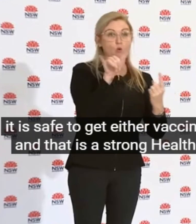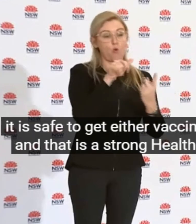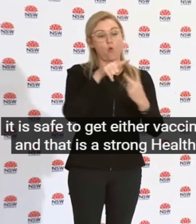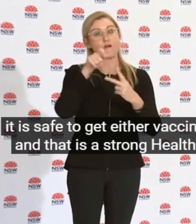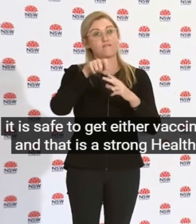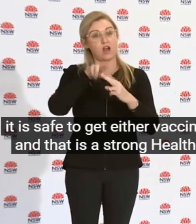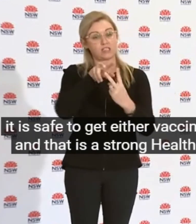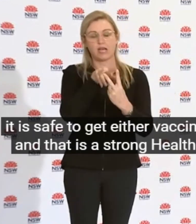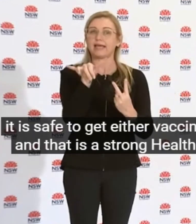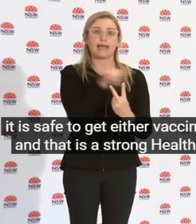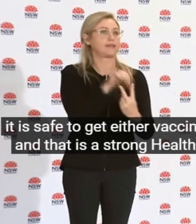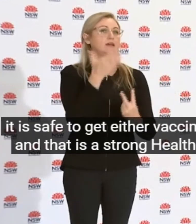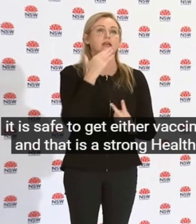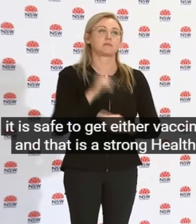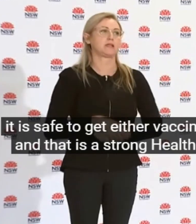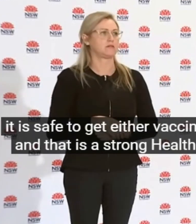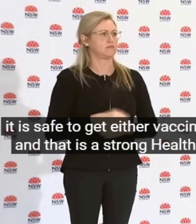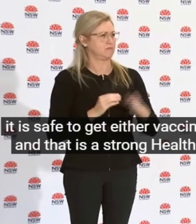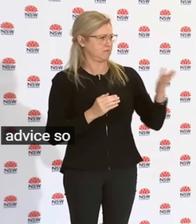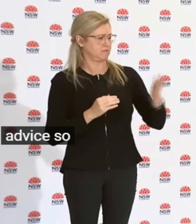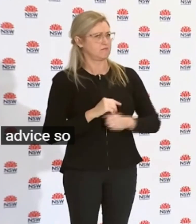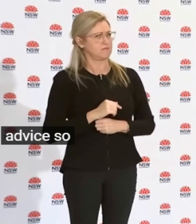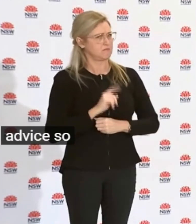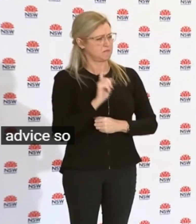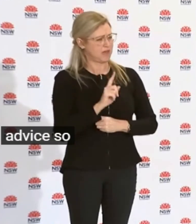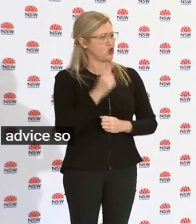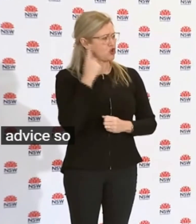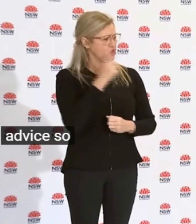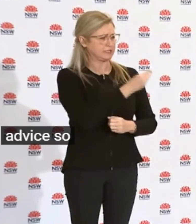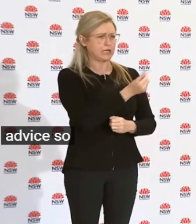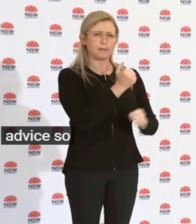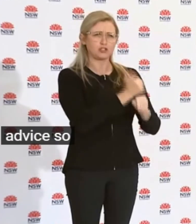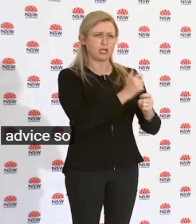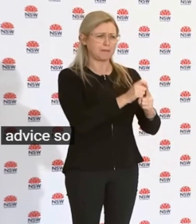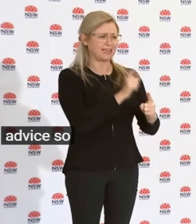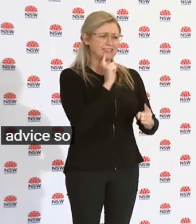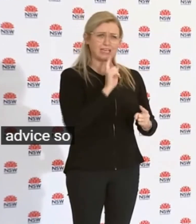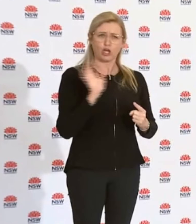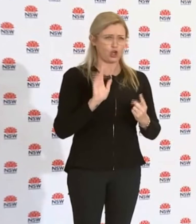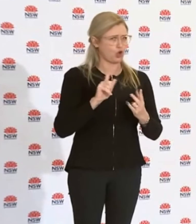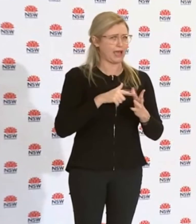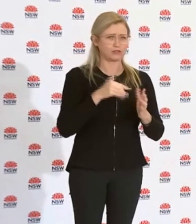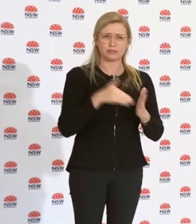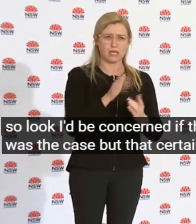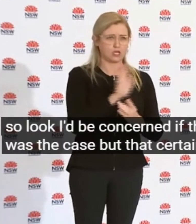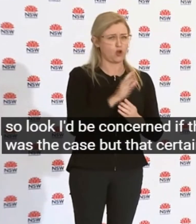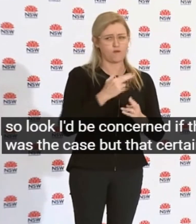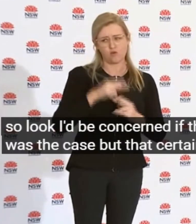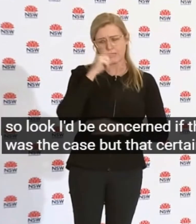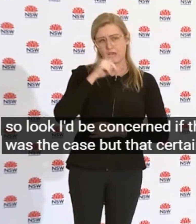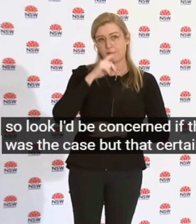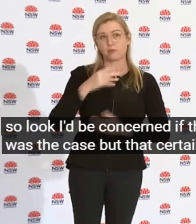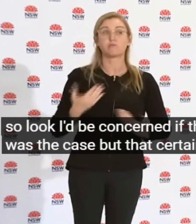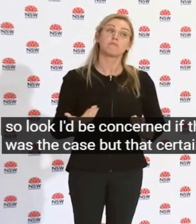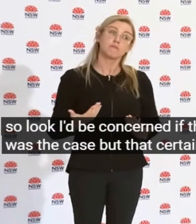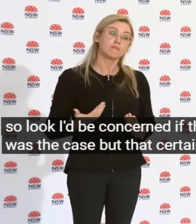advice. So you're working with GPs, because GPs are still telling people in their 20s and 30s that it's not I'd be concerned if that was the case, but that's certainly the advice that's provided to New